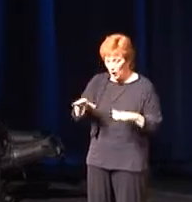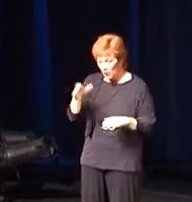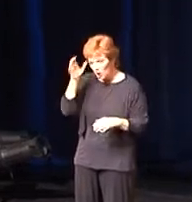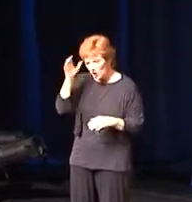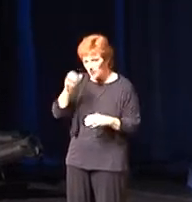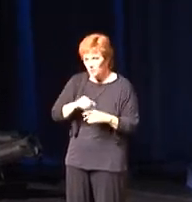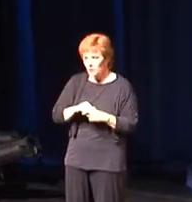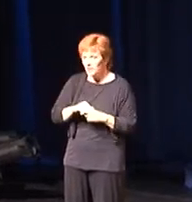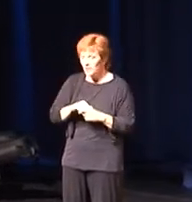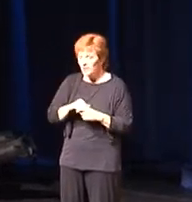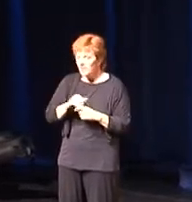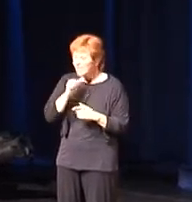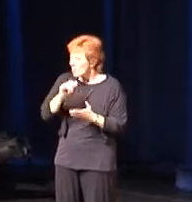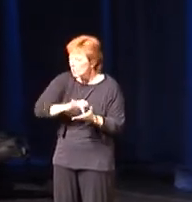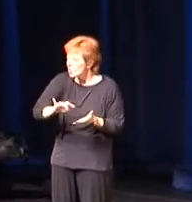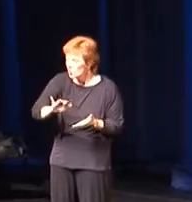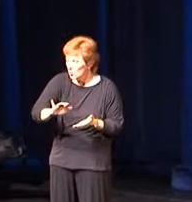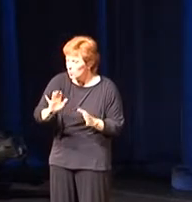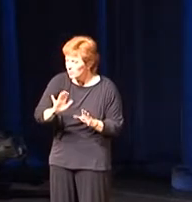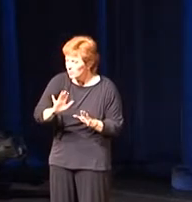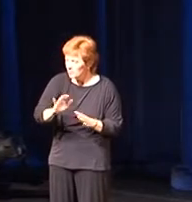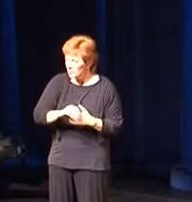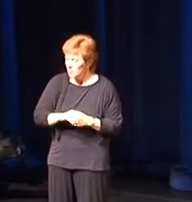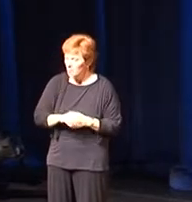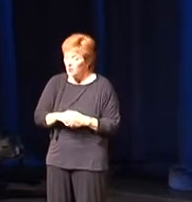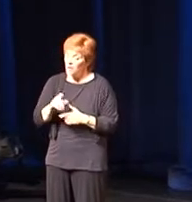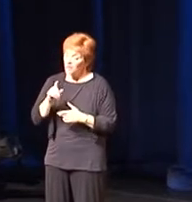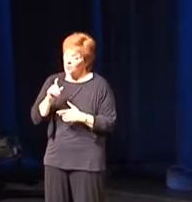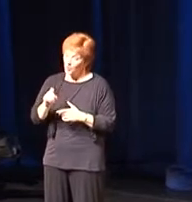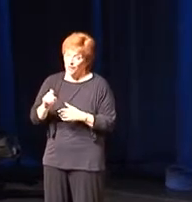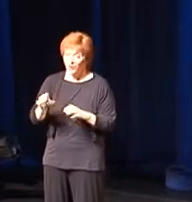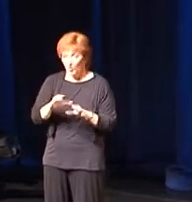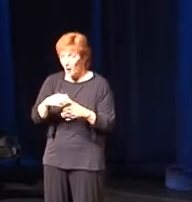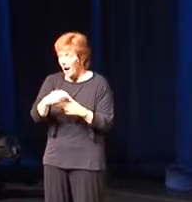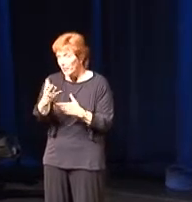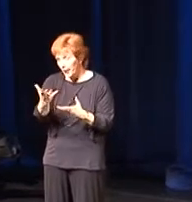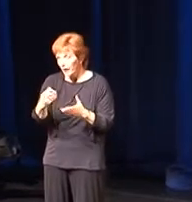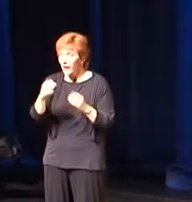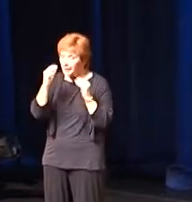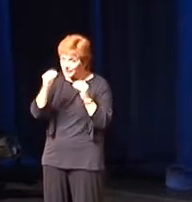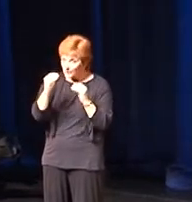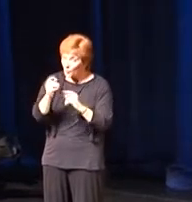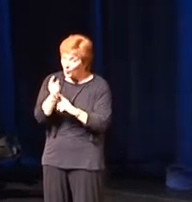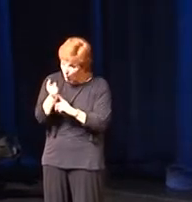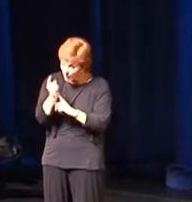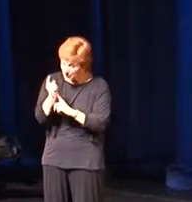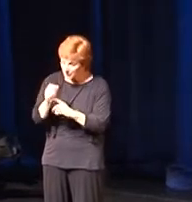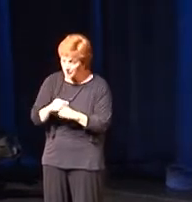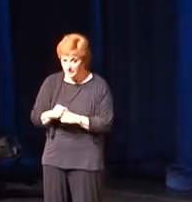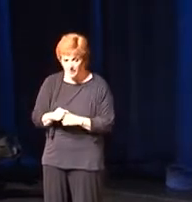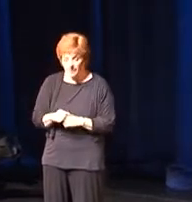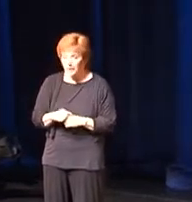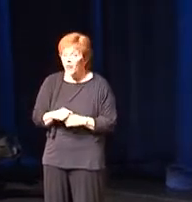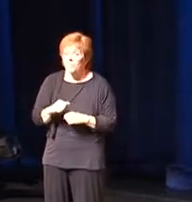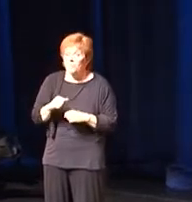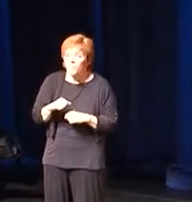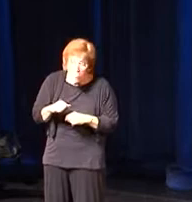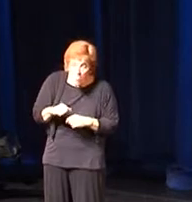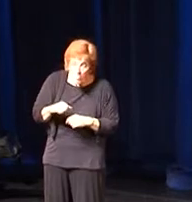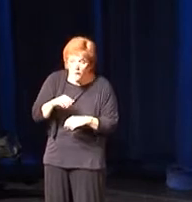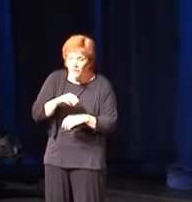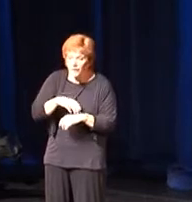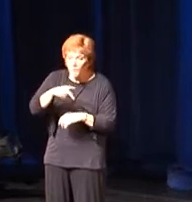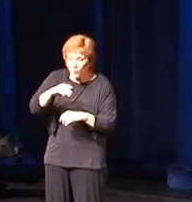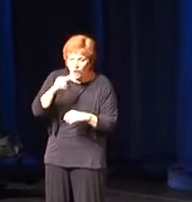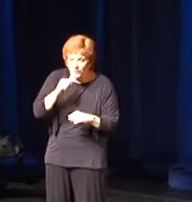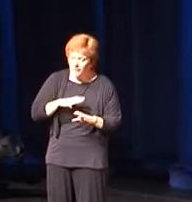not being rude, for example. Well, you're going to need to just do it out there in the teachable moments. Okay, sticking your tongue out at the post